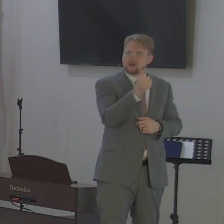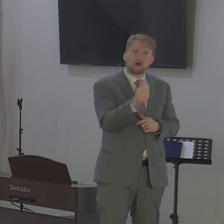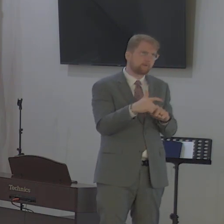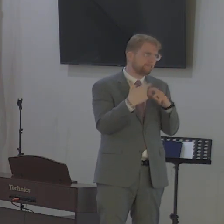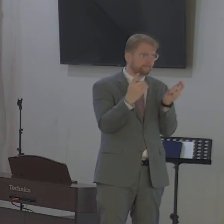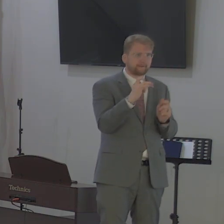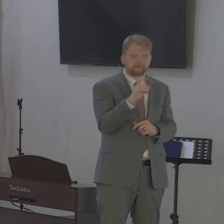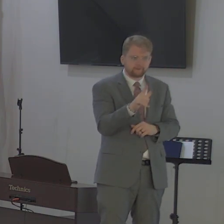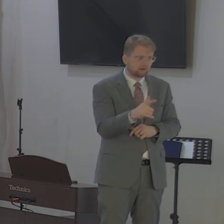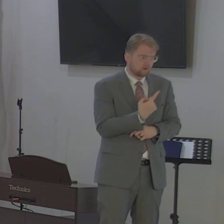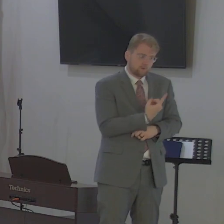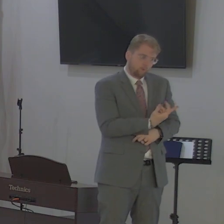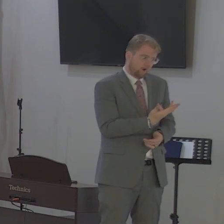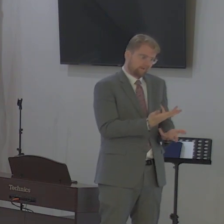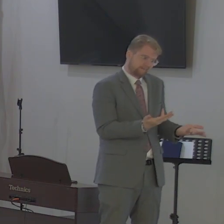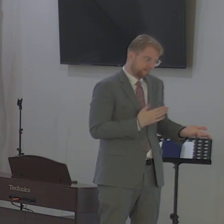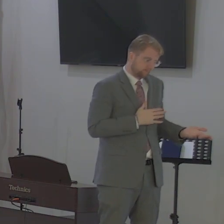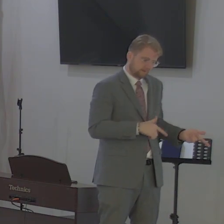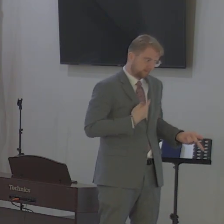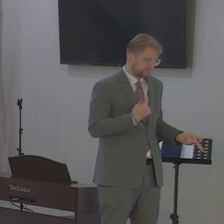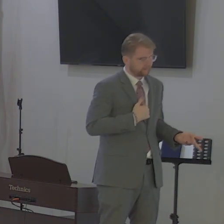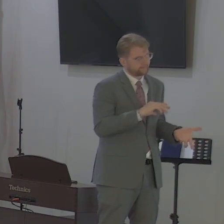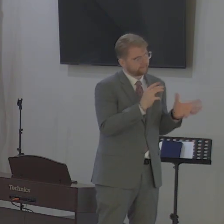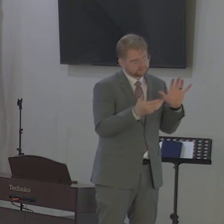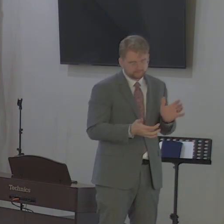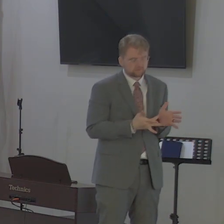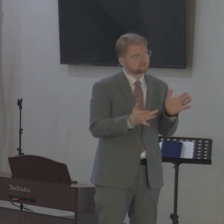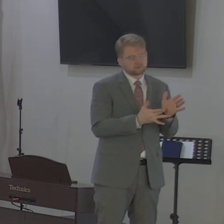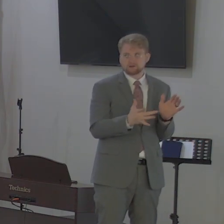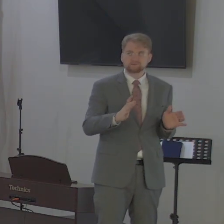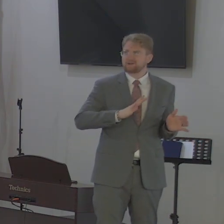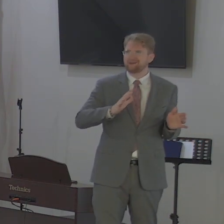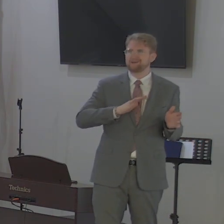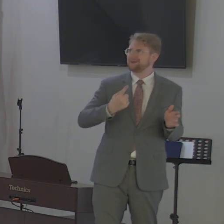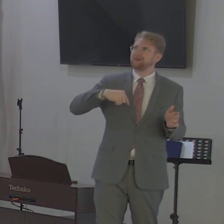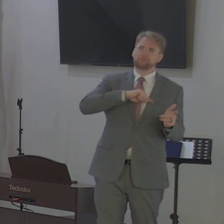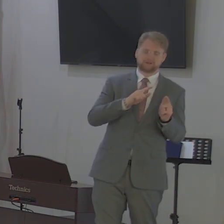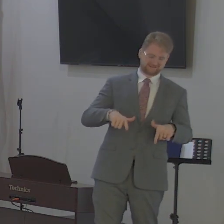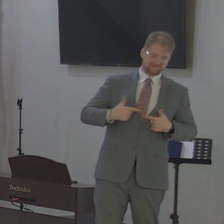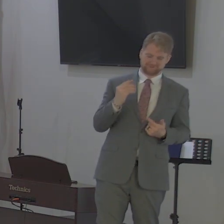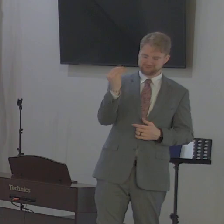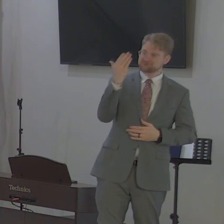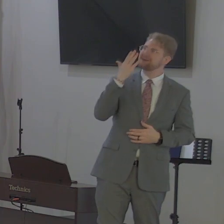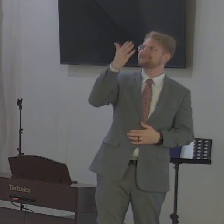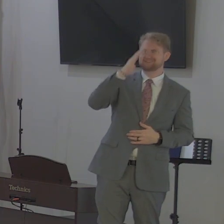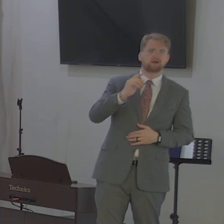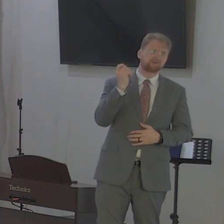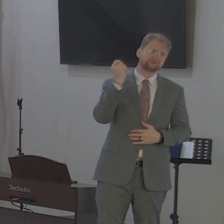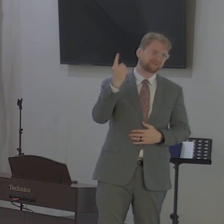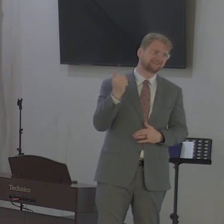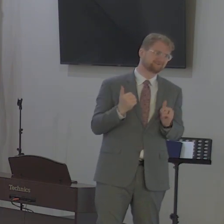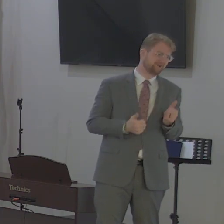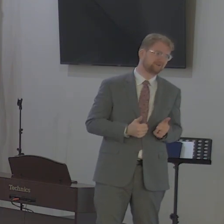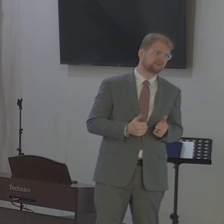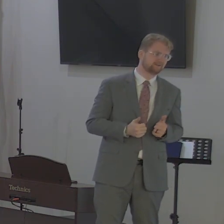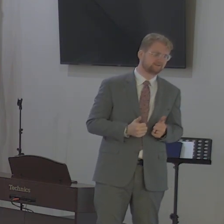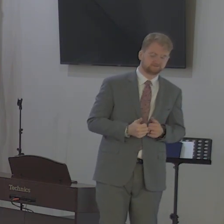one section of my life that I don't obey. Surely with a little grace, God understands. A little